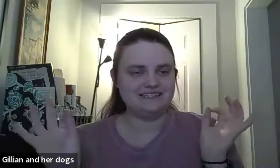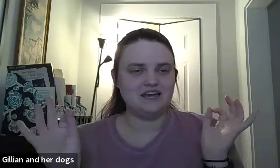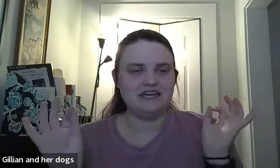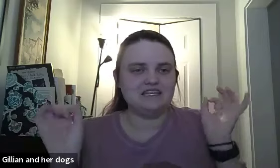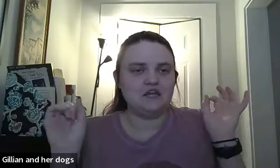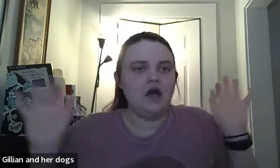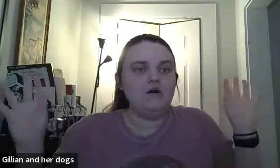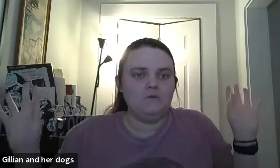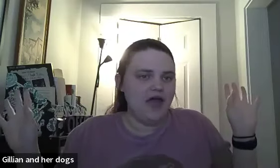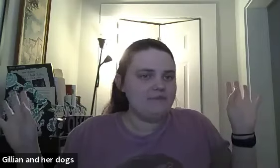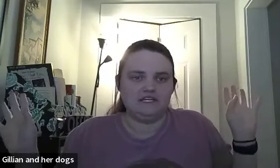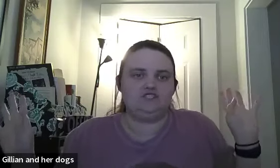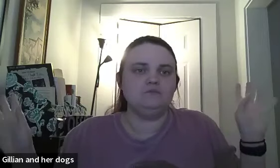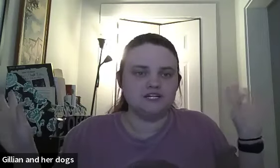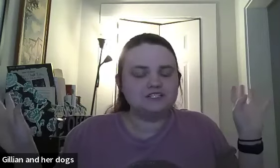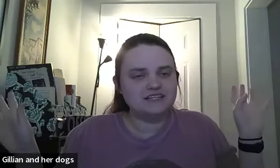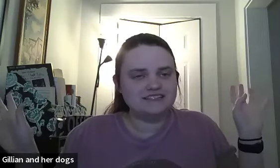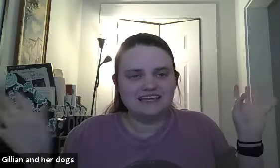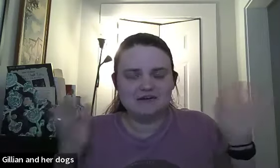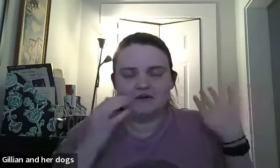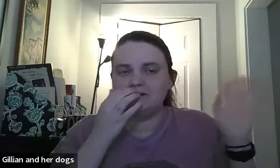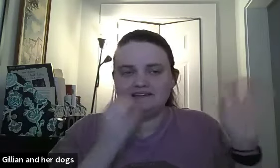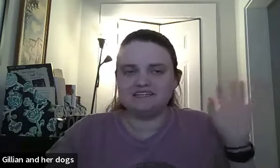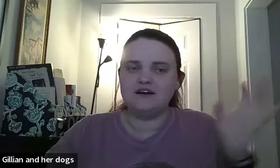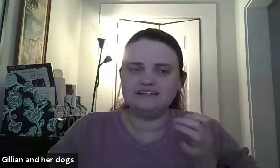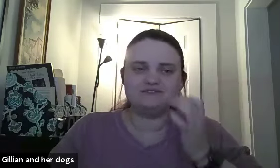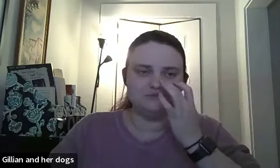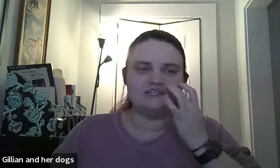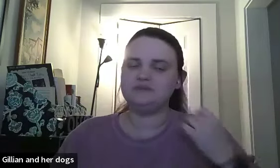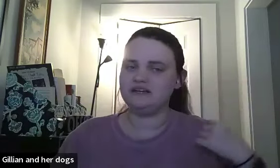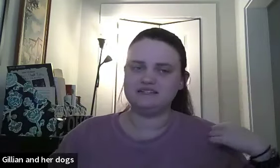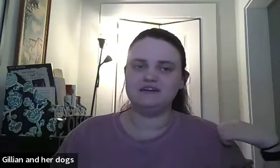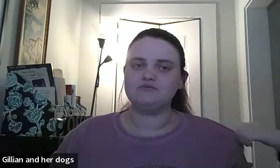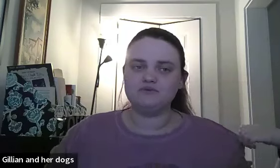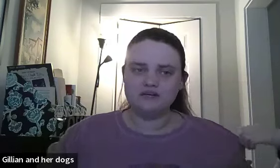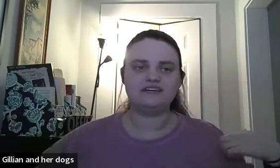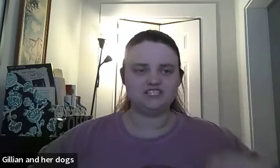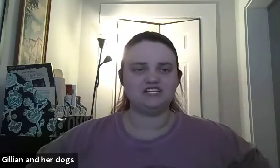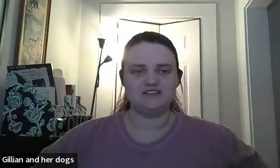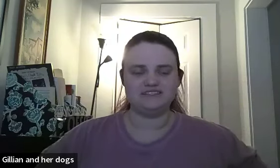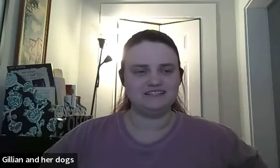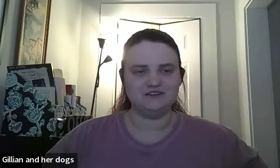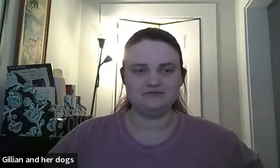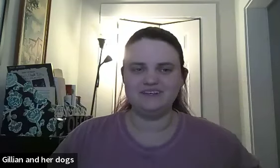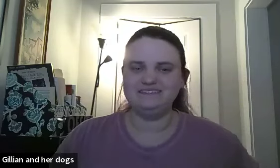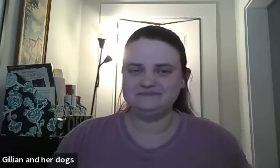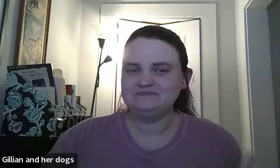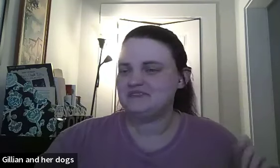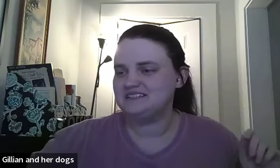sentence, it's like, oh, that makes so much sense. It really does. Context really plays in and really can change how the sentence goes.